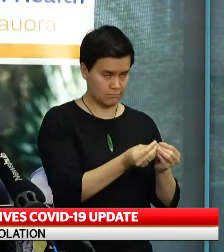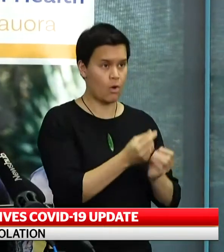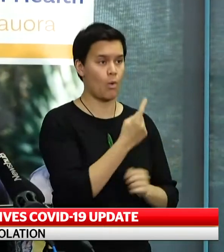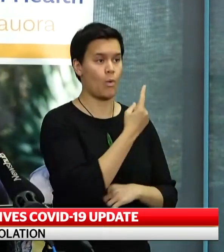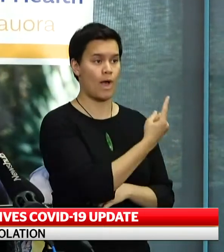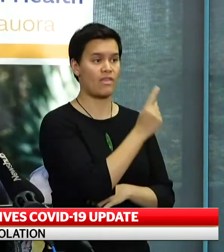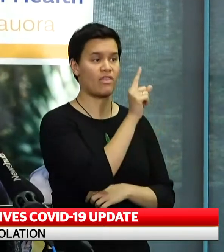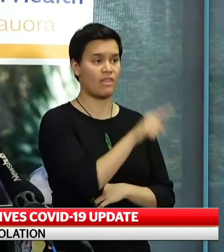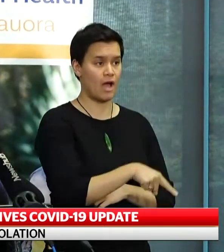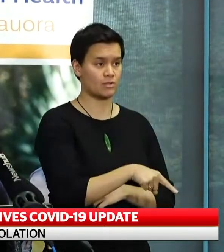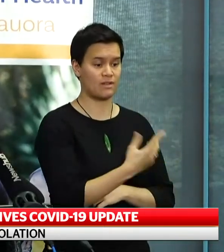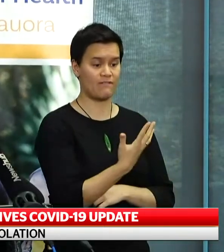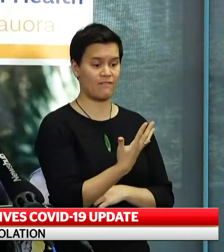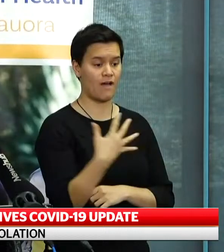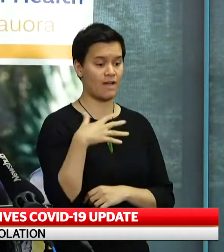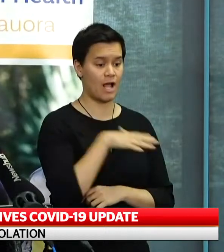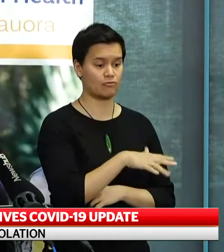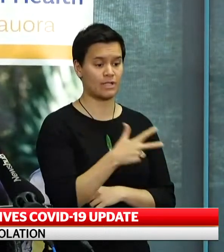now